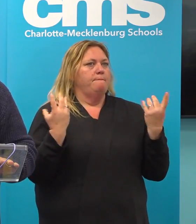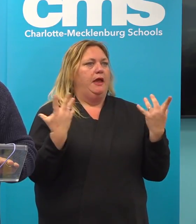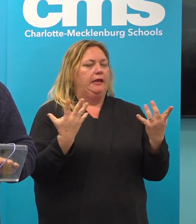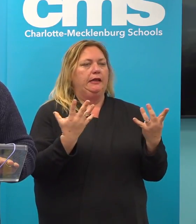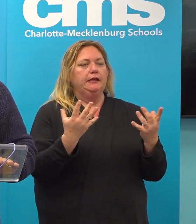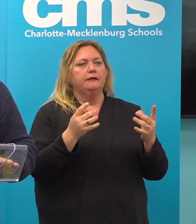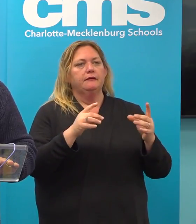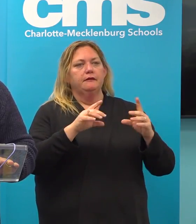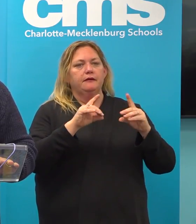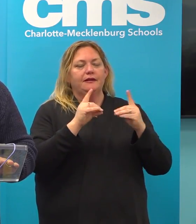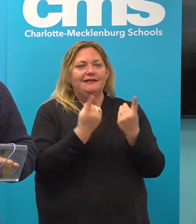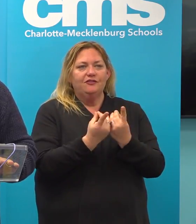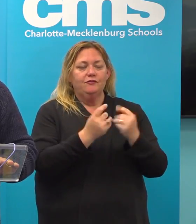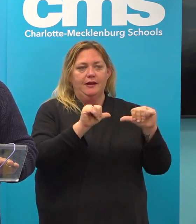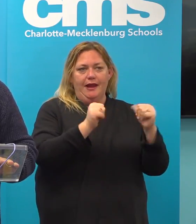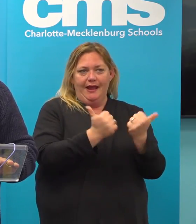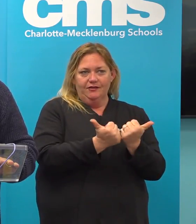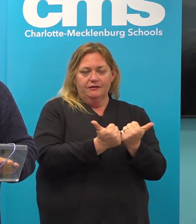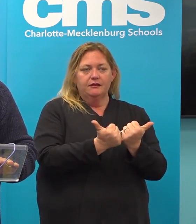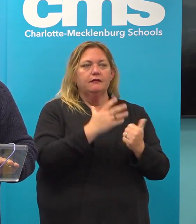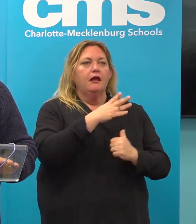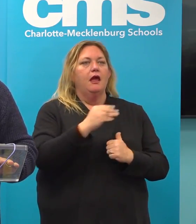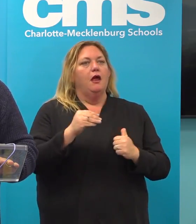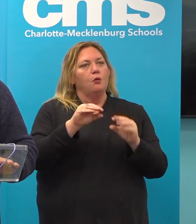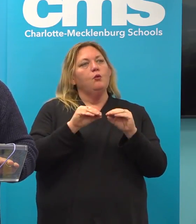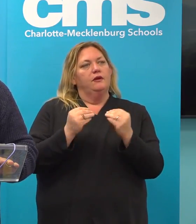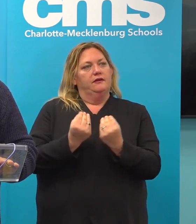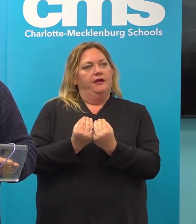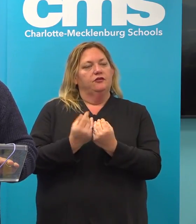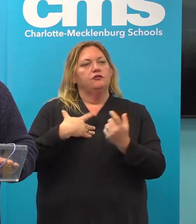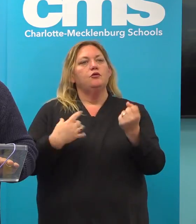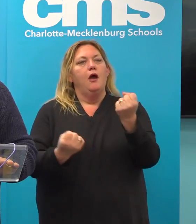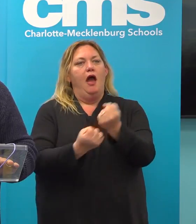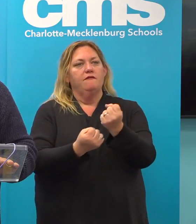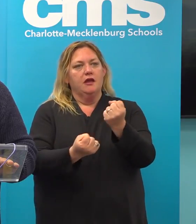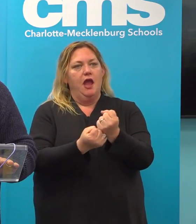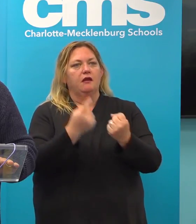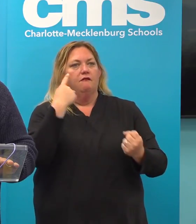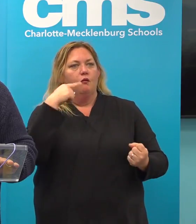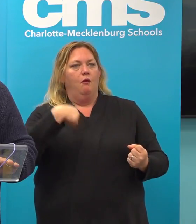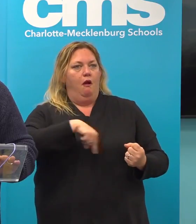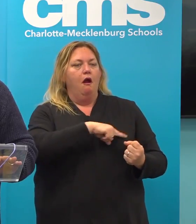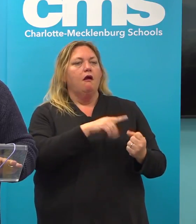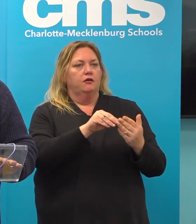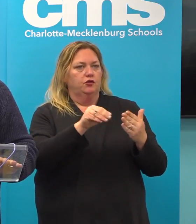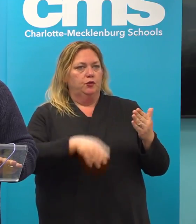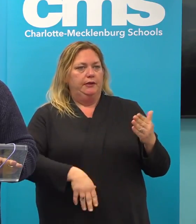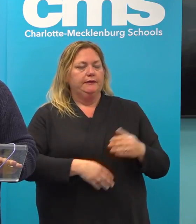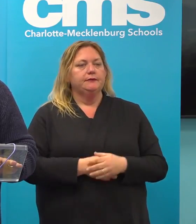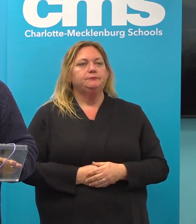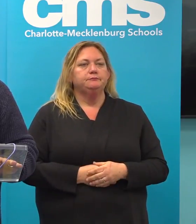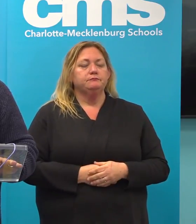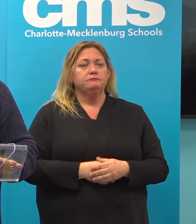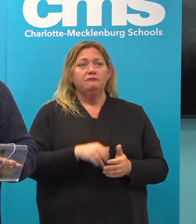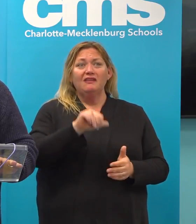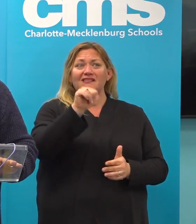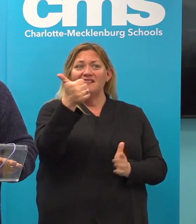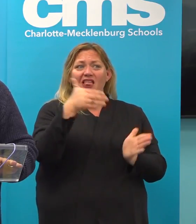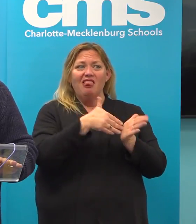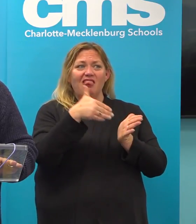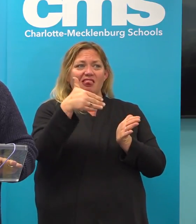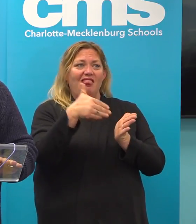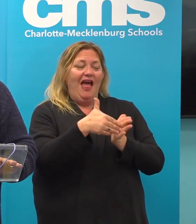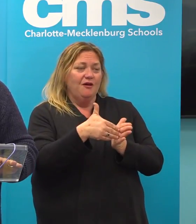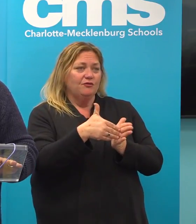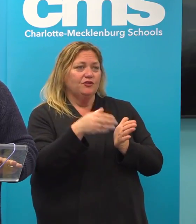district agencies and organizations to advocate on behalf of our students. For our more than 10,000 students in